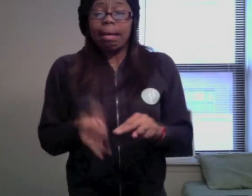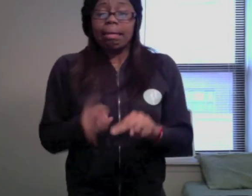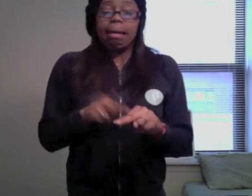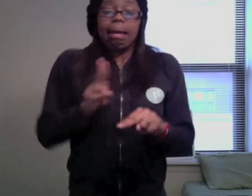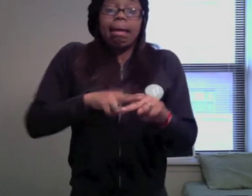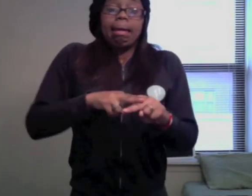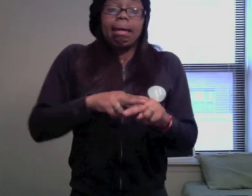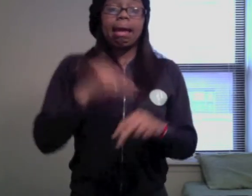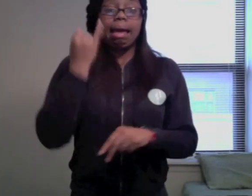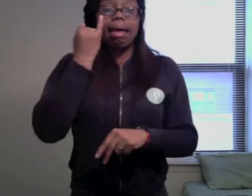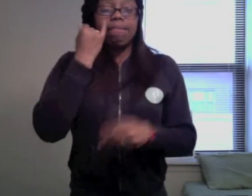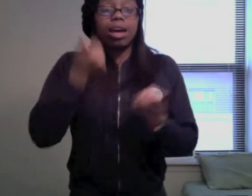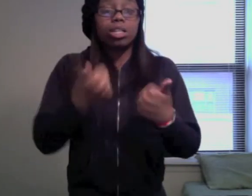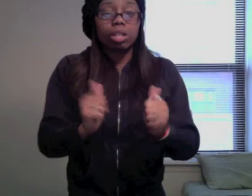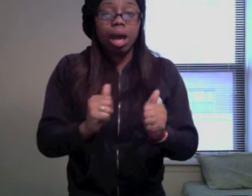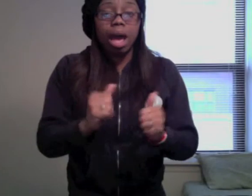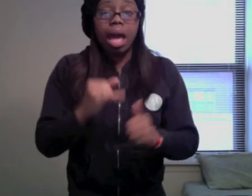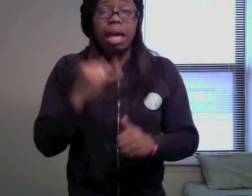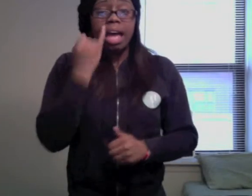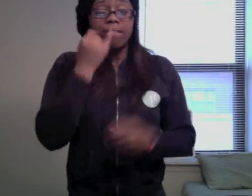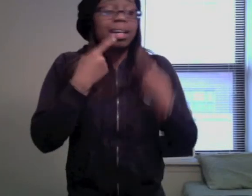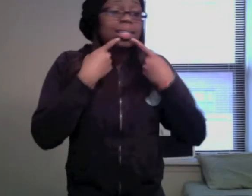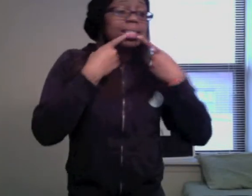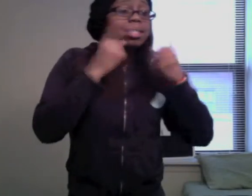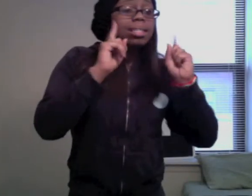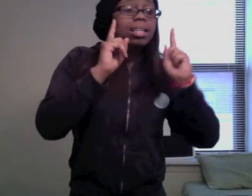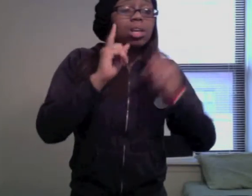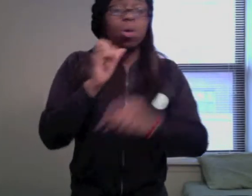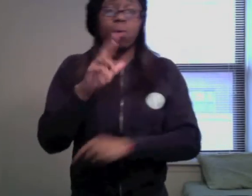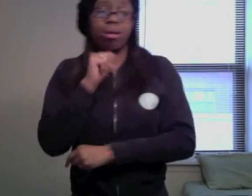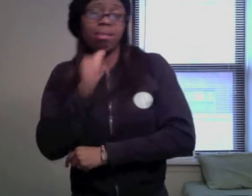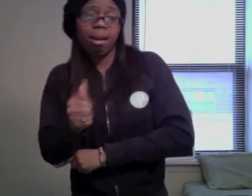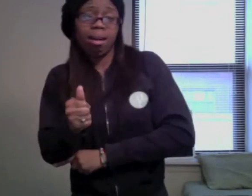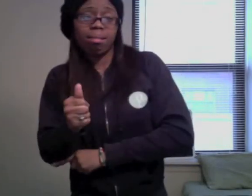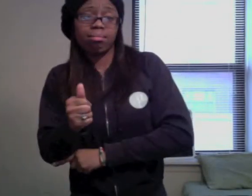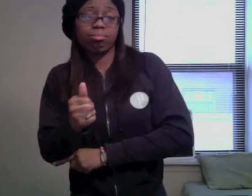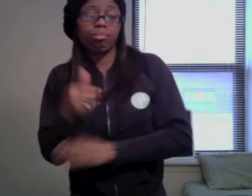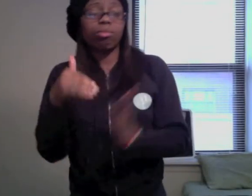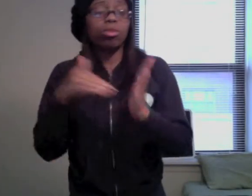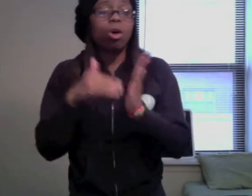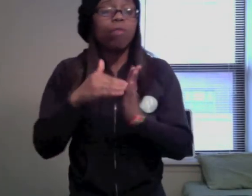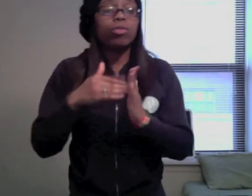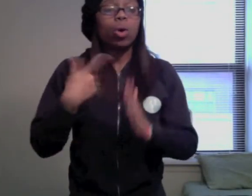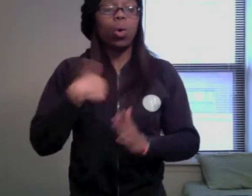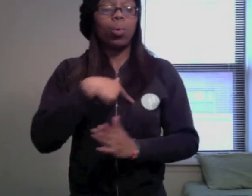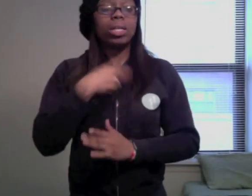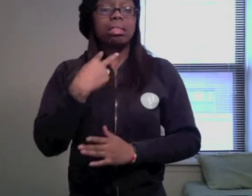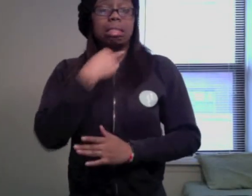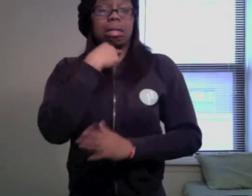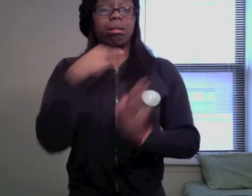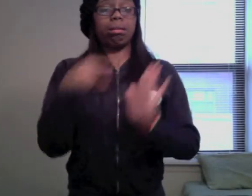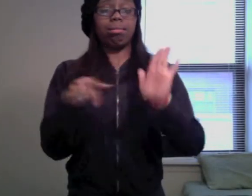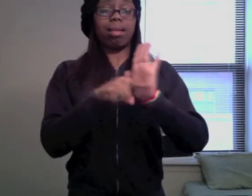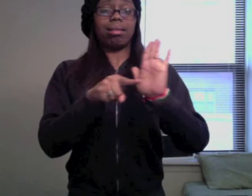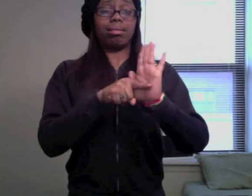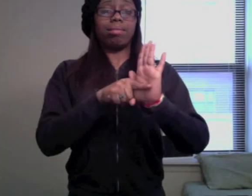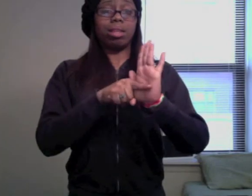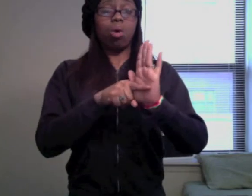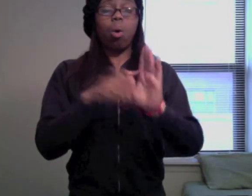whether I succeed or not? Often, we're stuck in negativity or negative emotions, such as